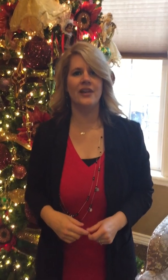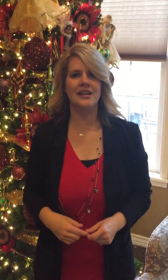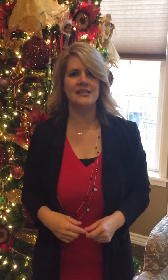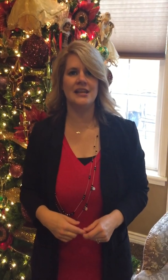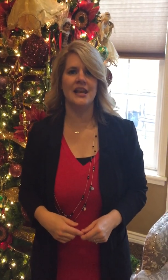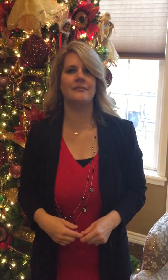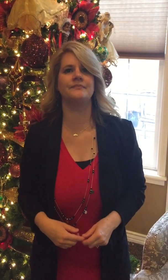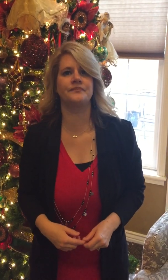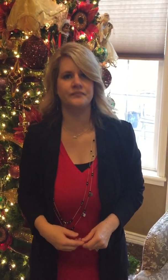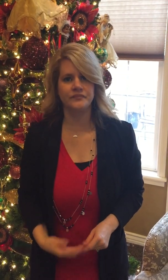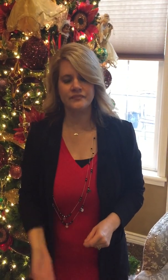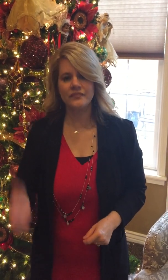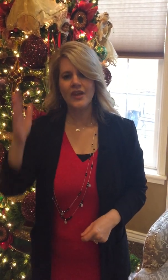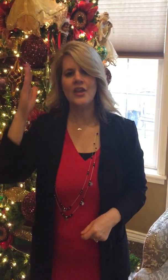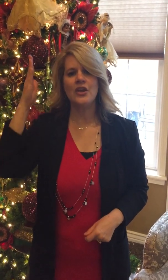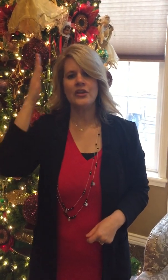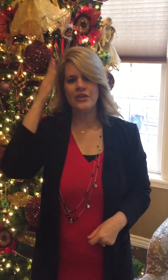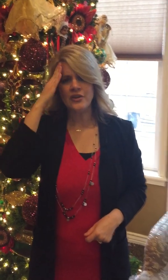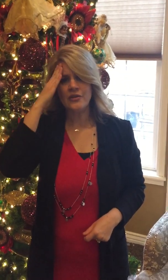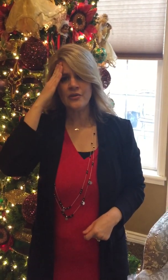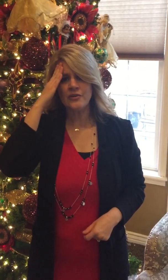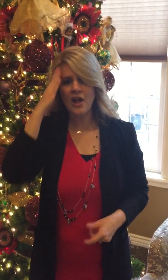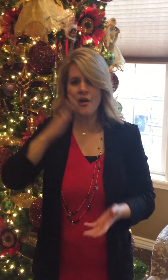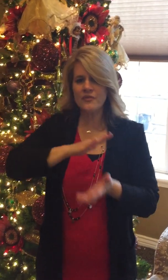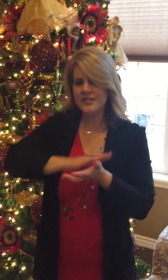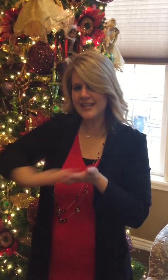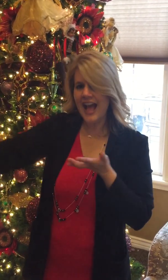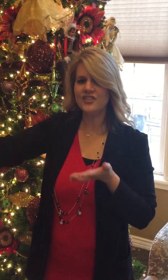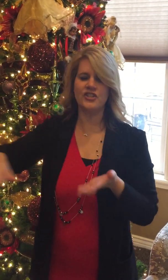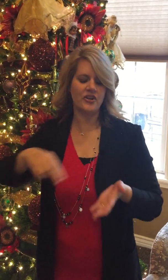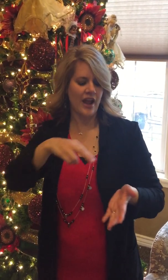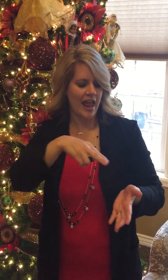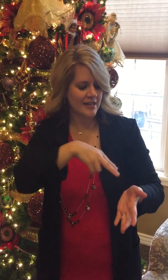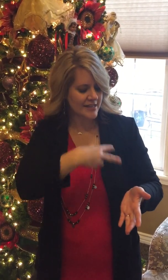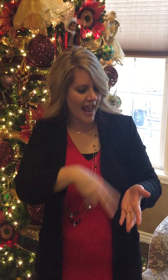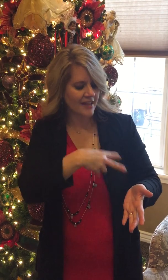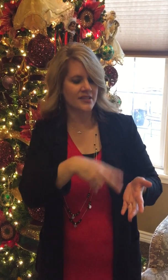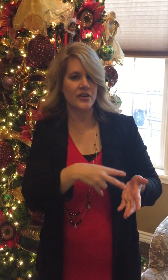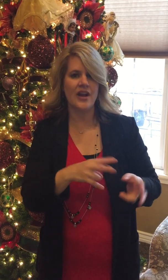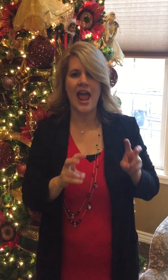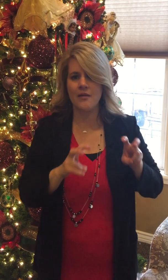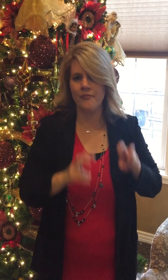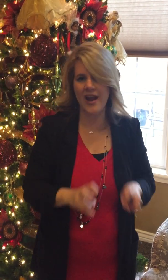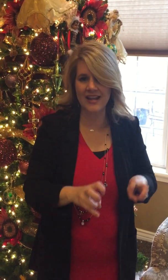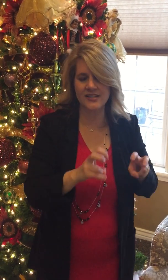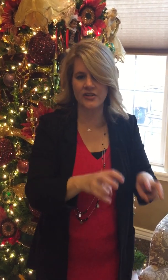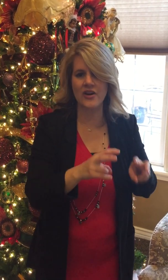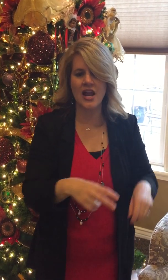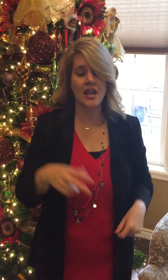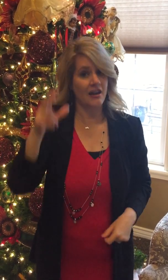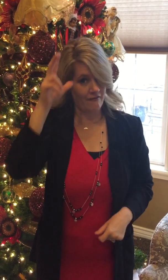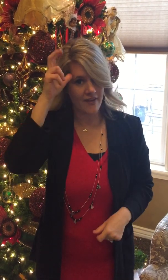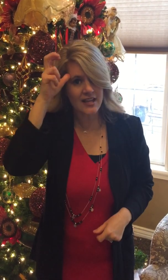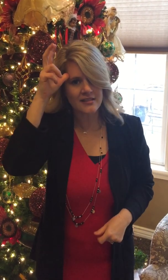ahead and sing it. You know Dasher and Dancer and Prancer,